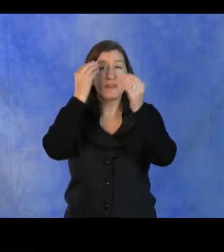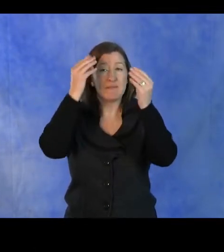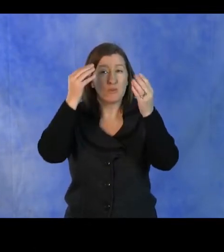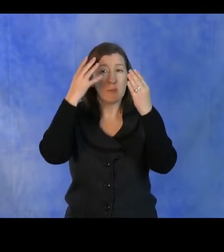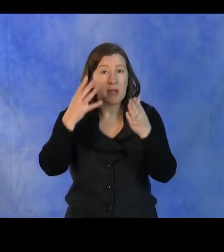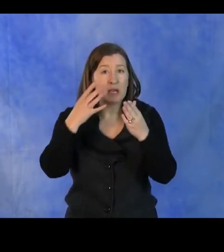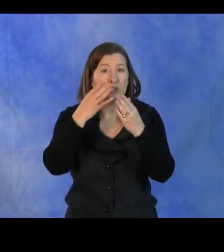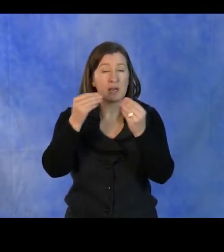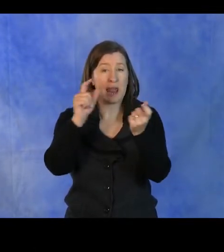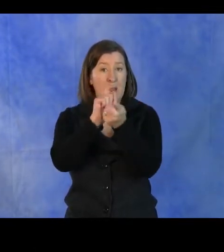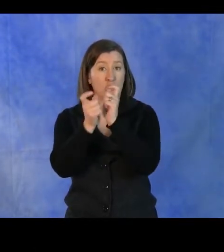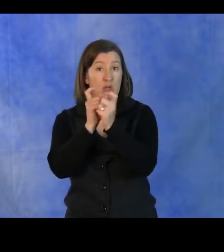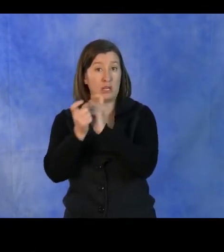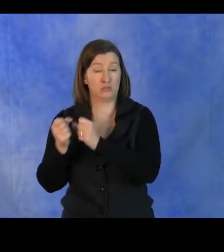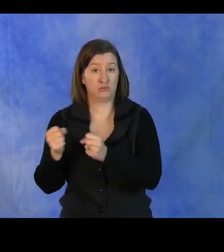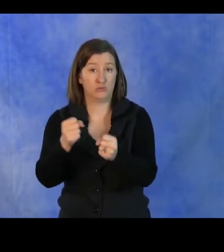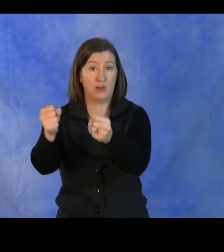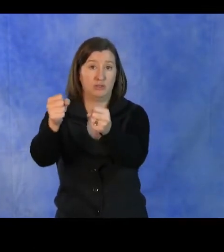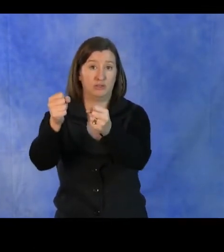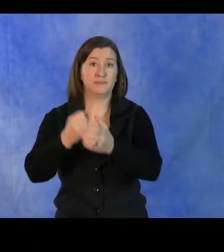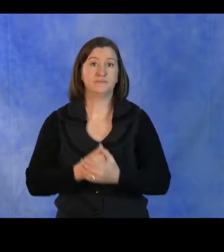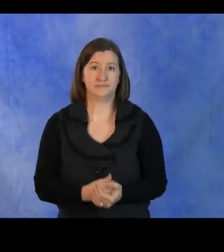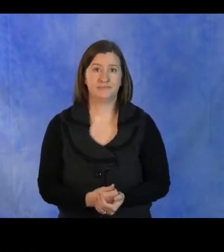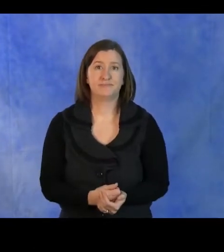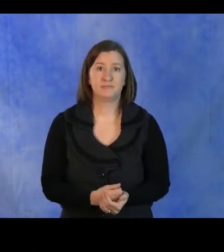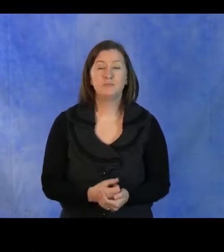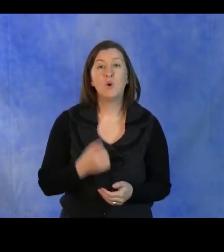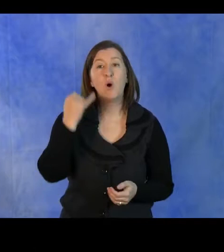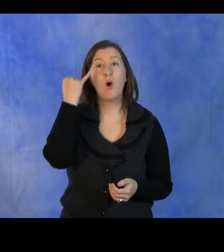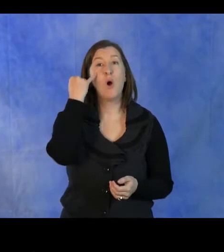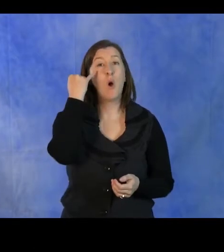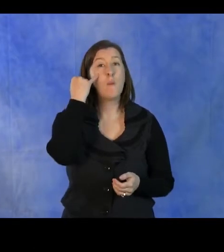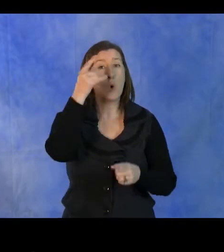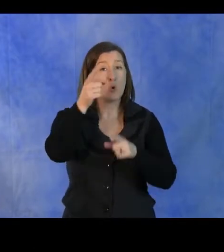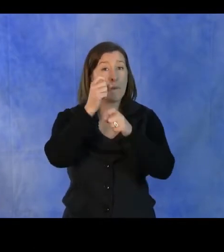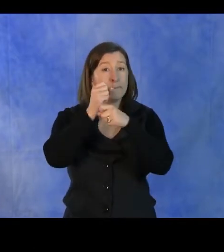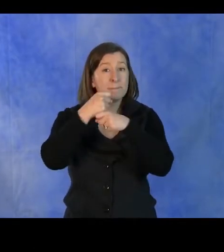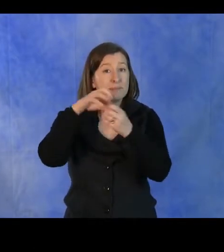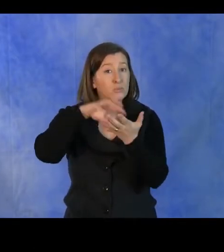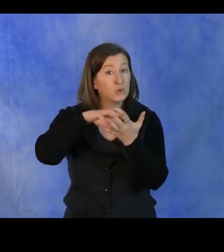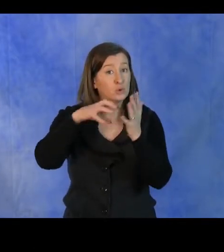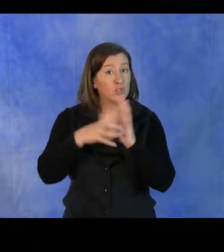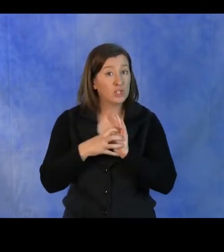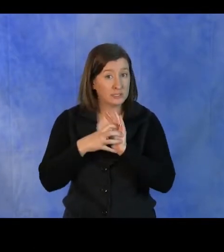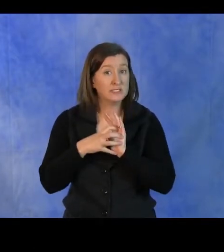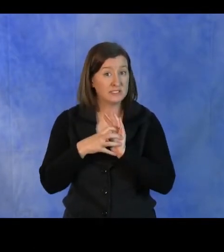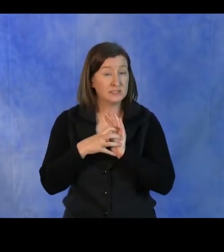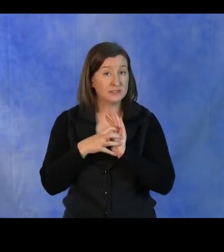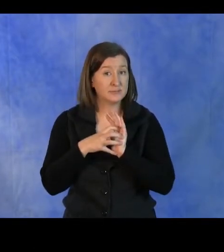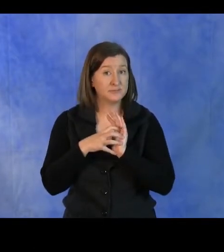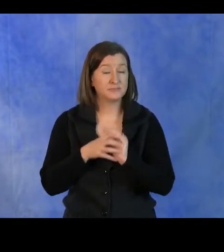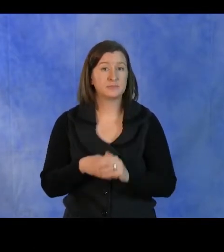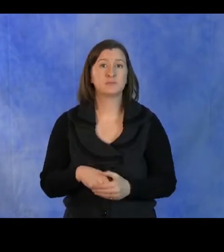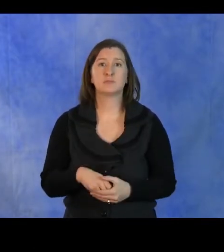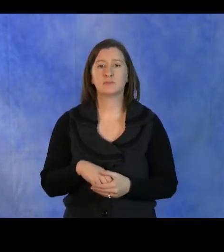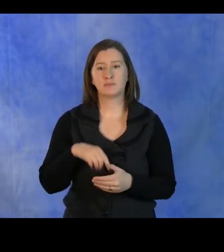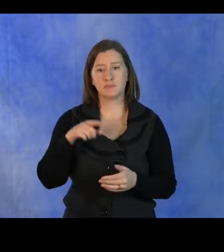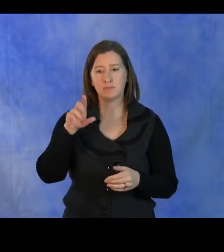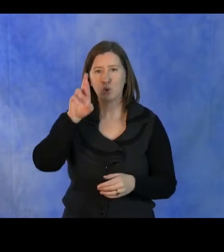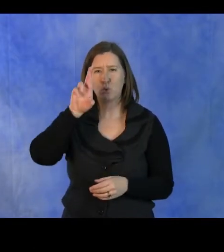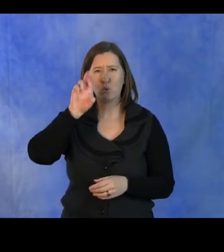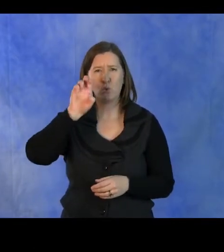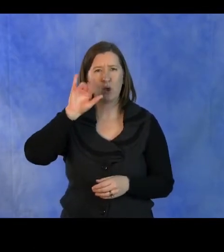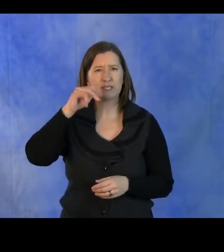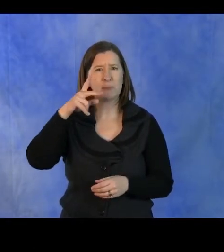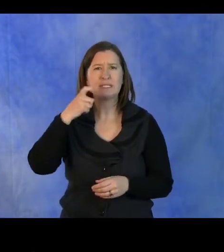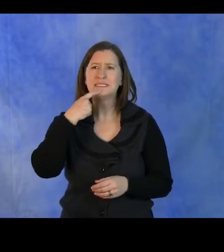Also, you can include new information and changes in that strategy. So like if you're making